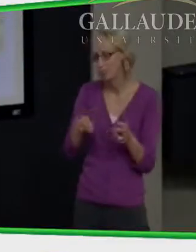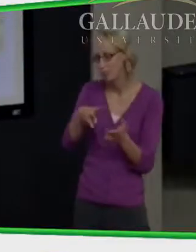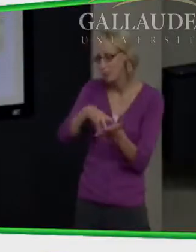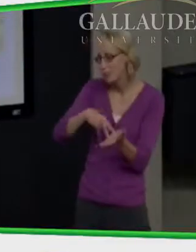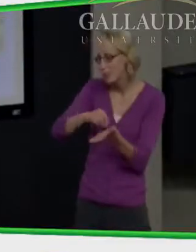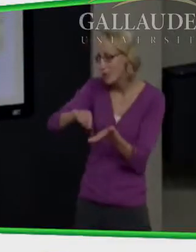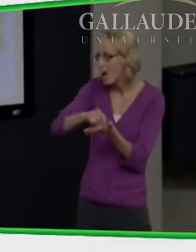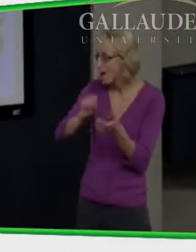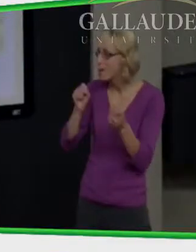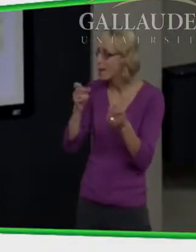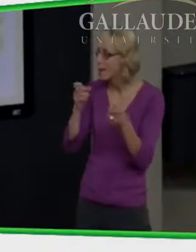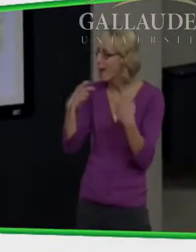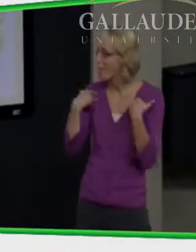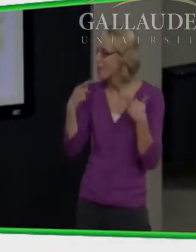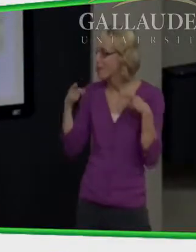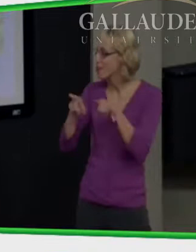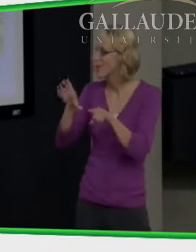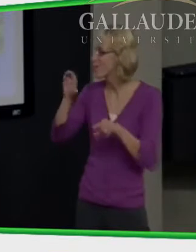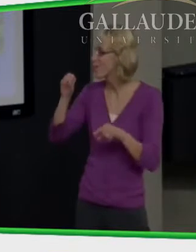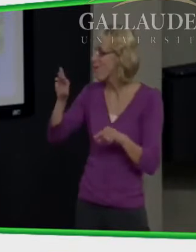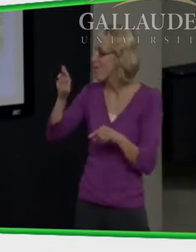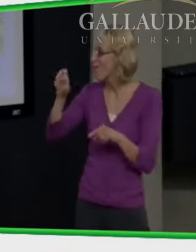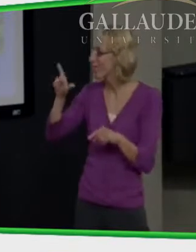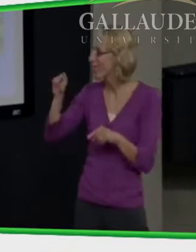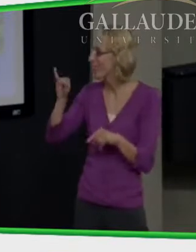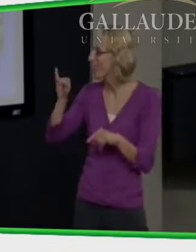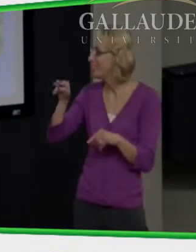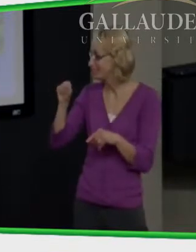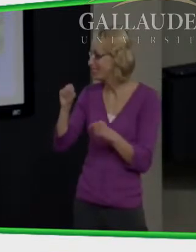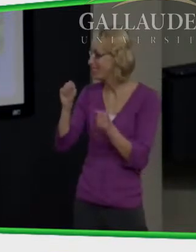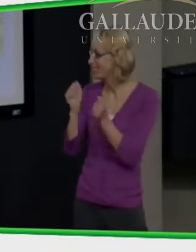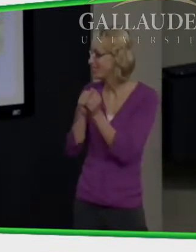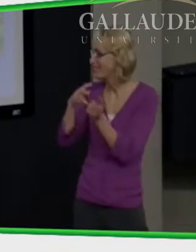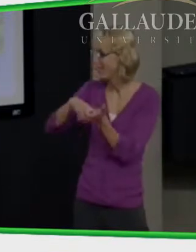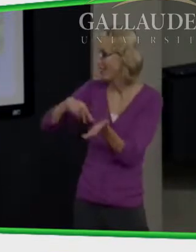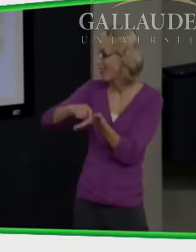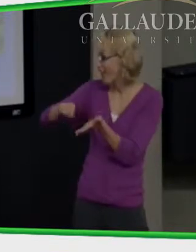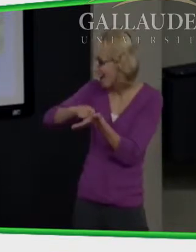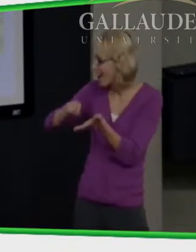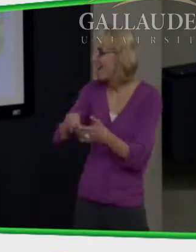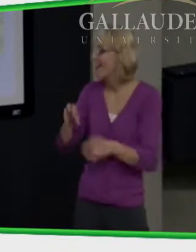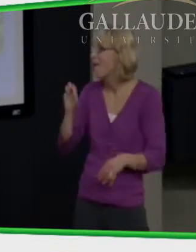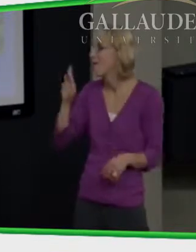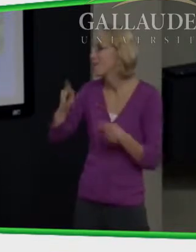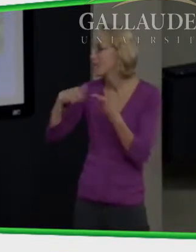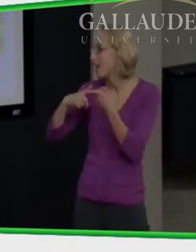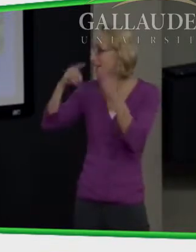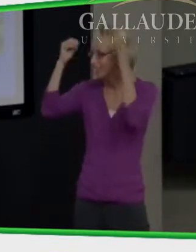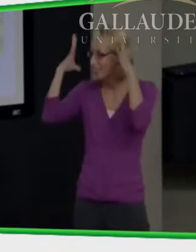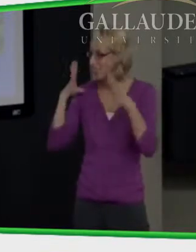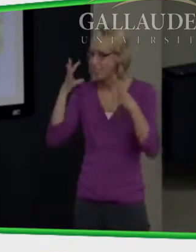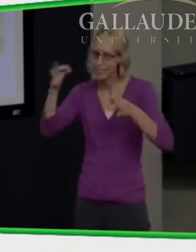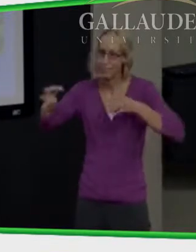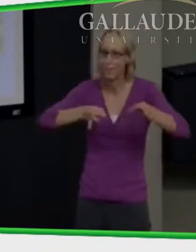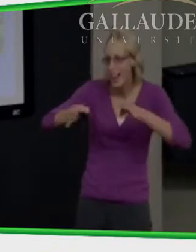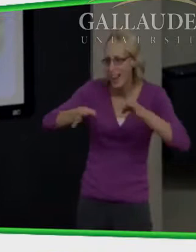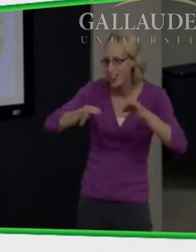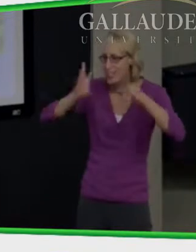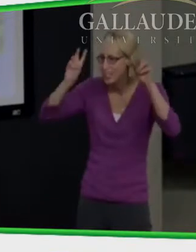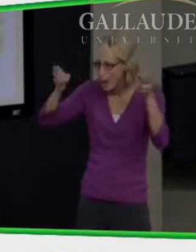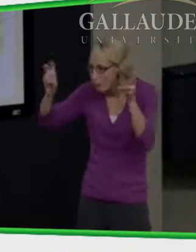be skilled users of American Sign Language, finding parallels and linkages between that and their later literacy